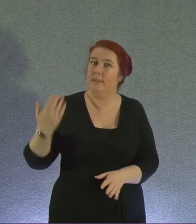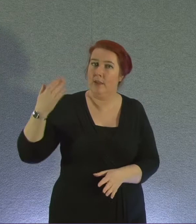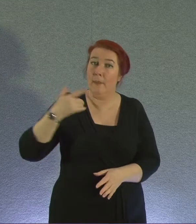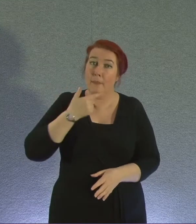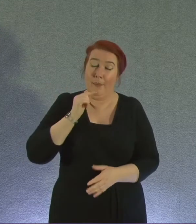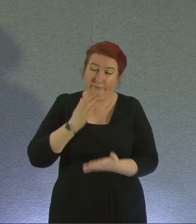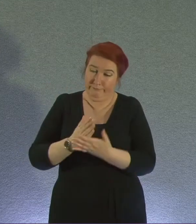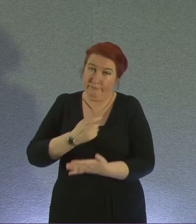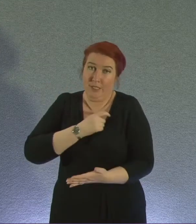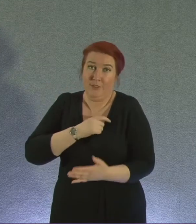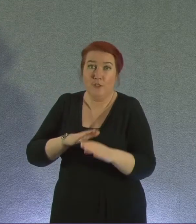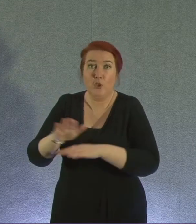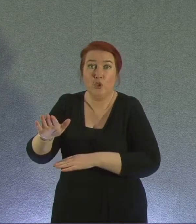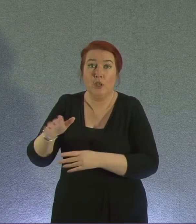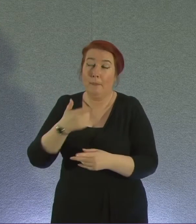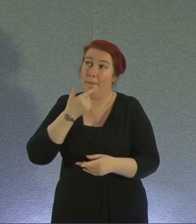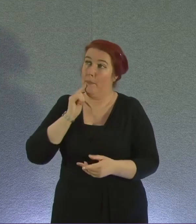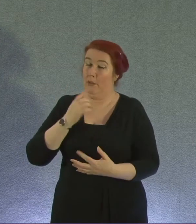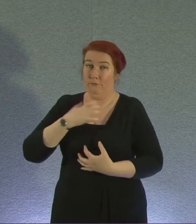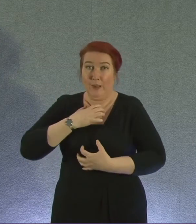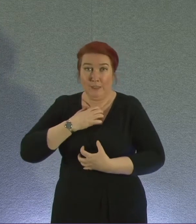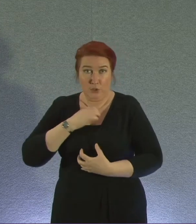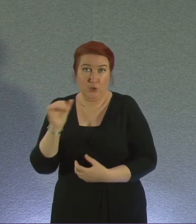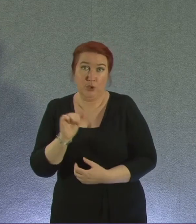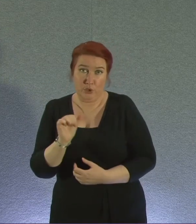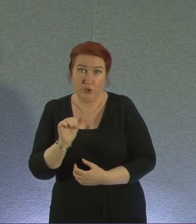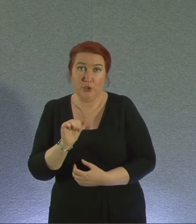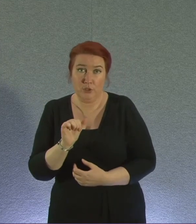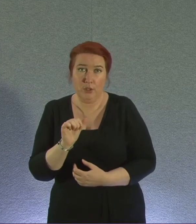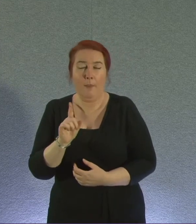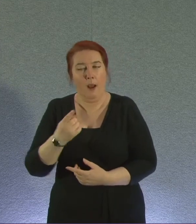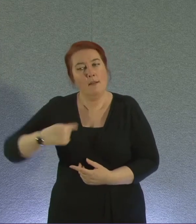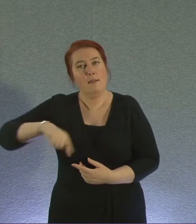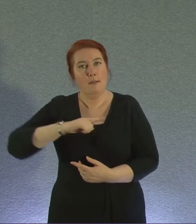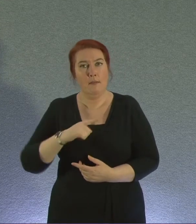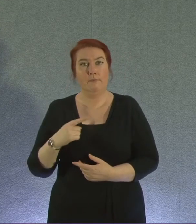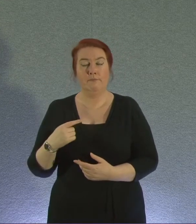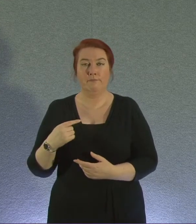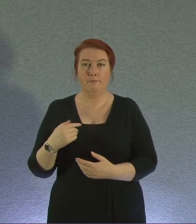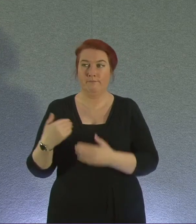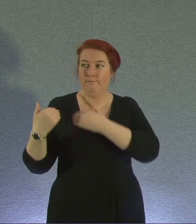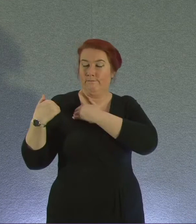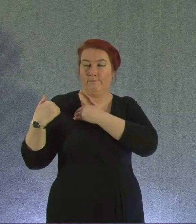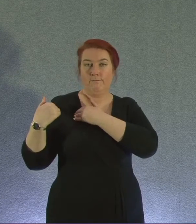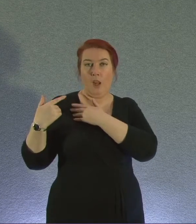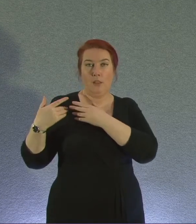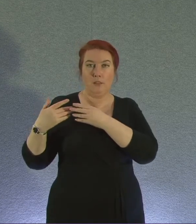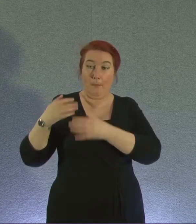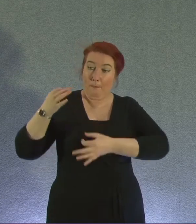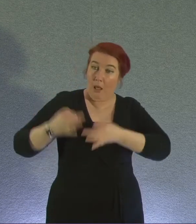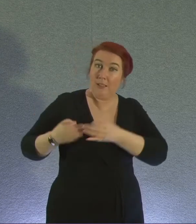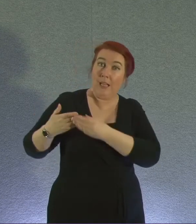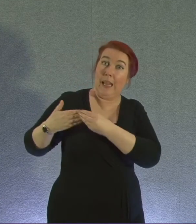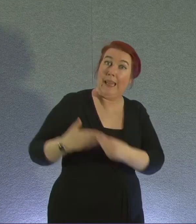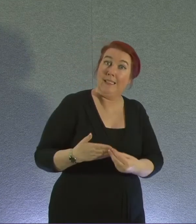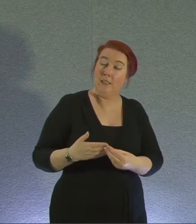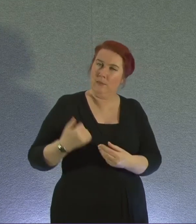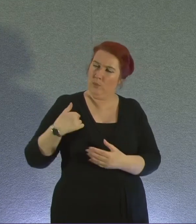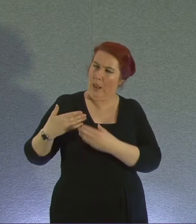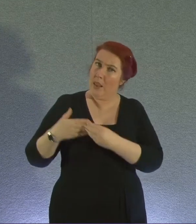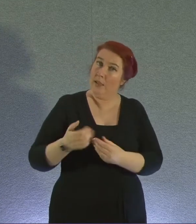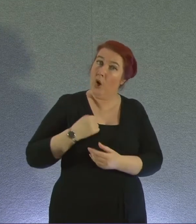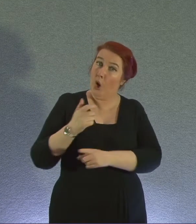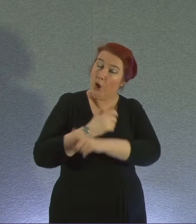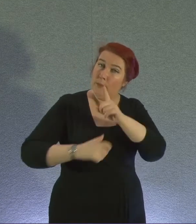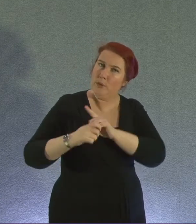frightened, people are concerned. But we have a job as leaders, political leaders, leaders in our community, to encourage,